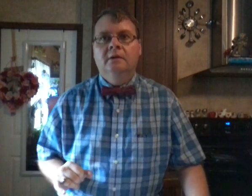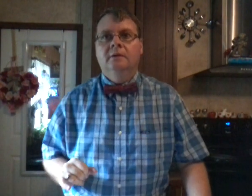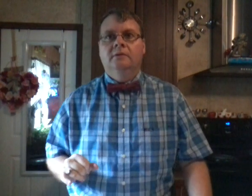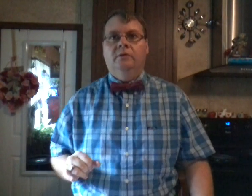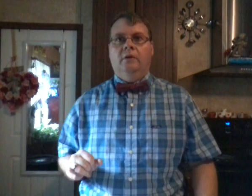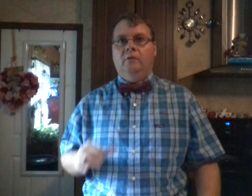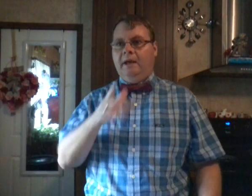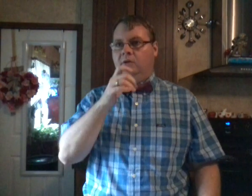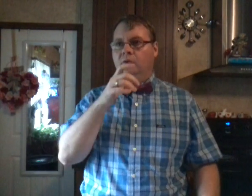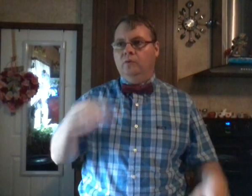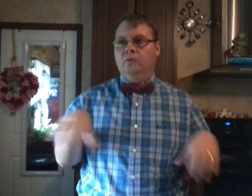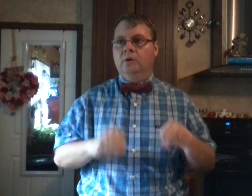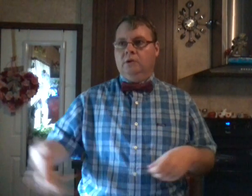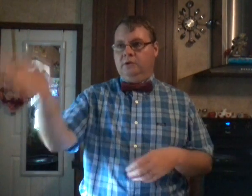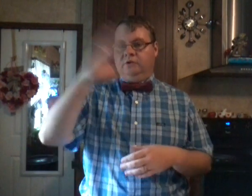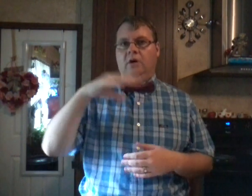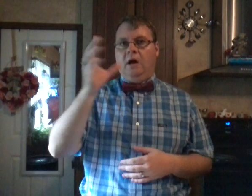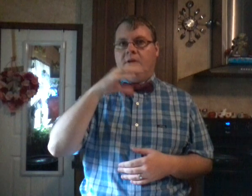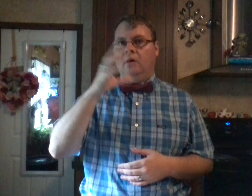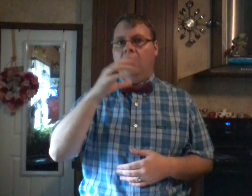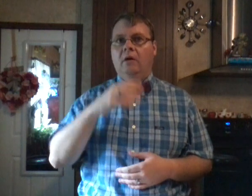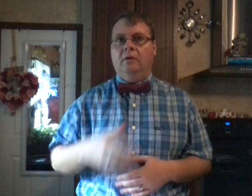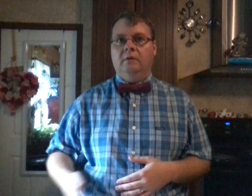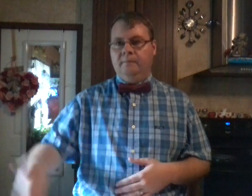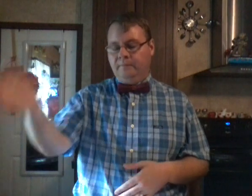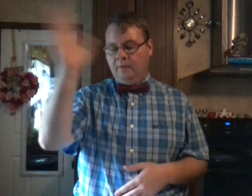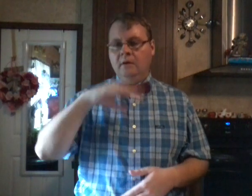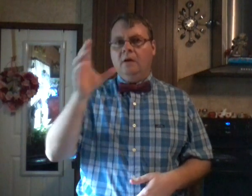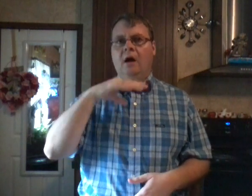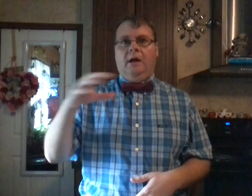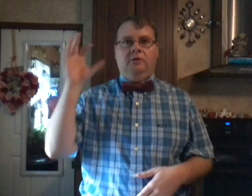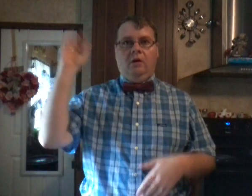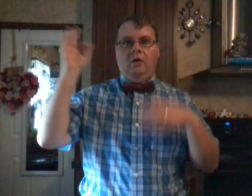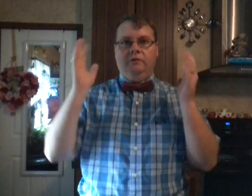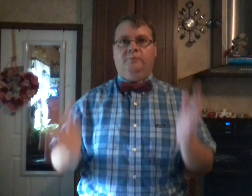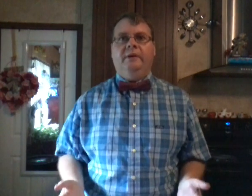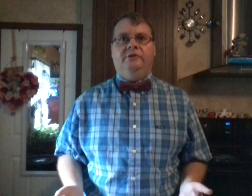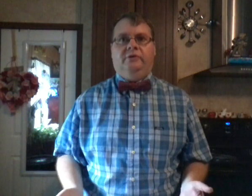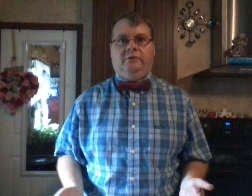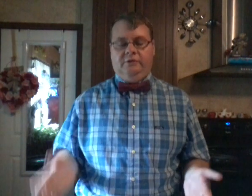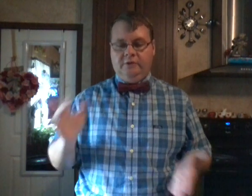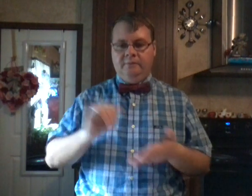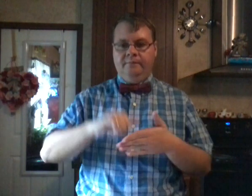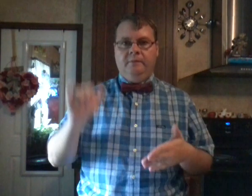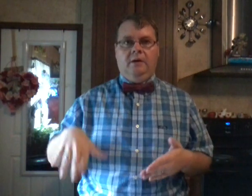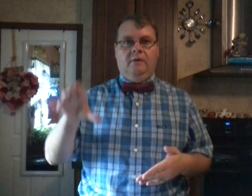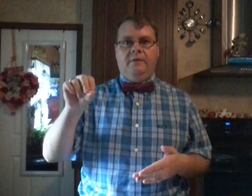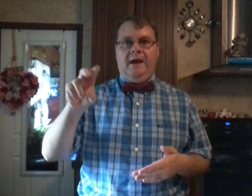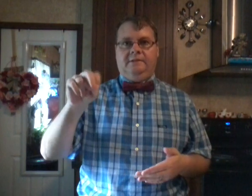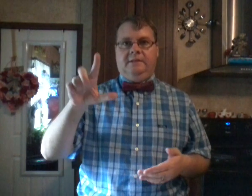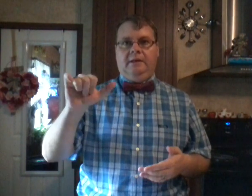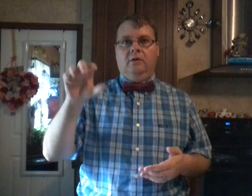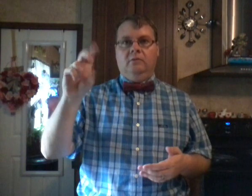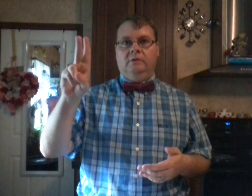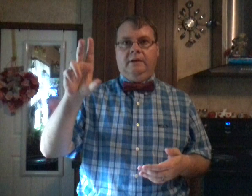You know, like, who does God call? God calls preachers. You know, that's the only